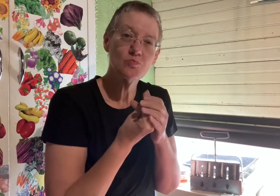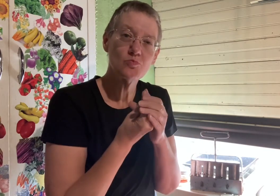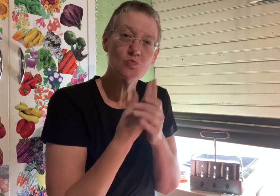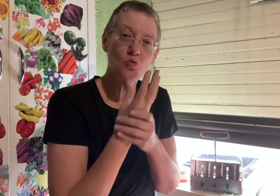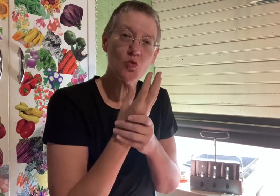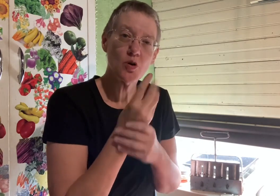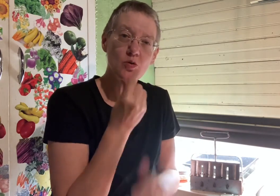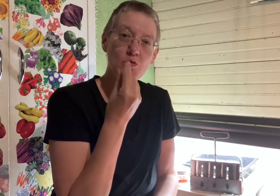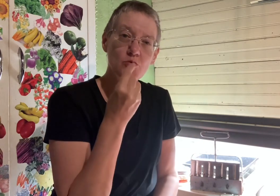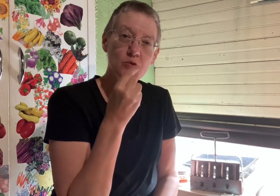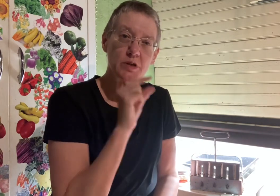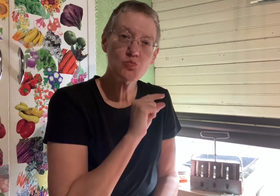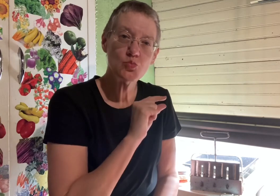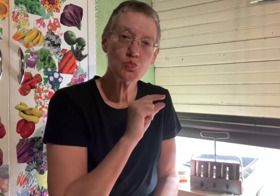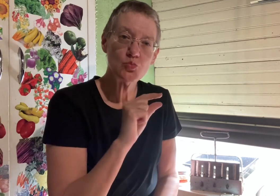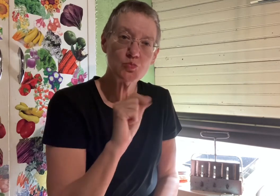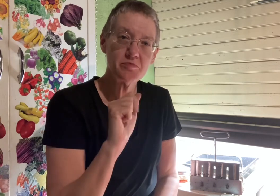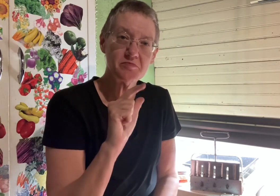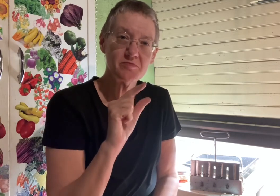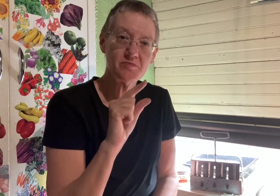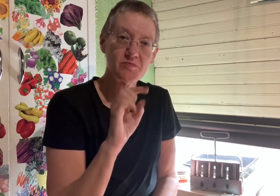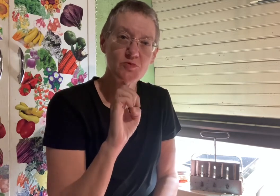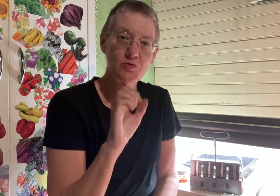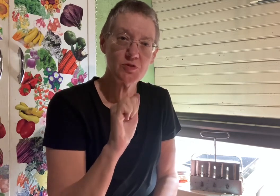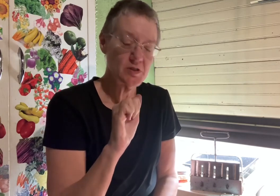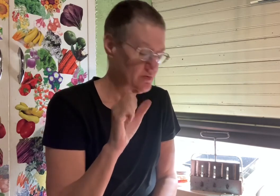easy for it to grow green algae.